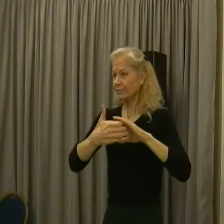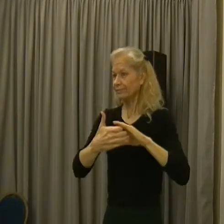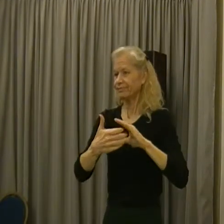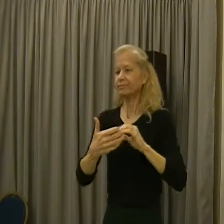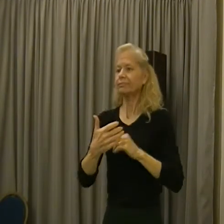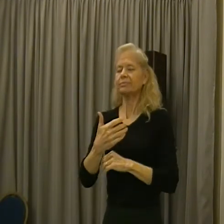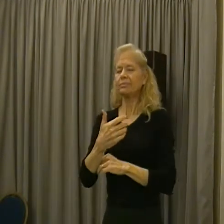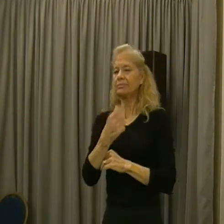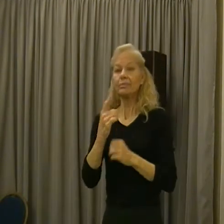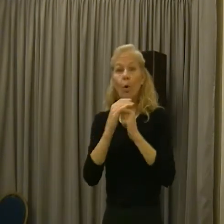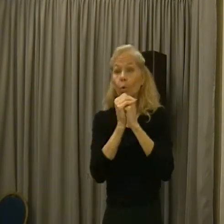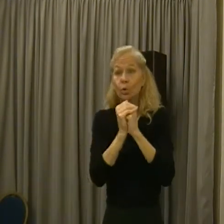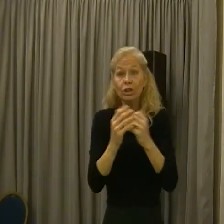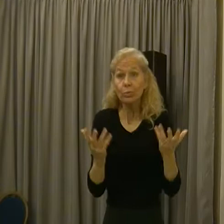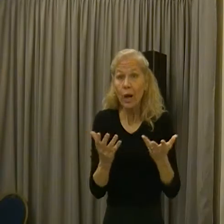2012-13 school year.